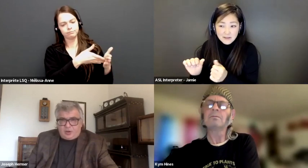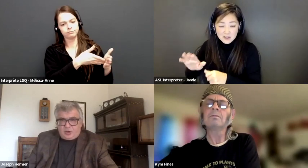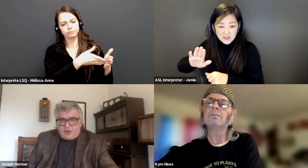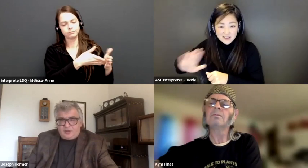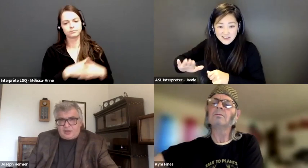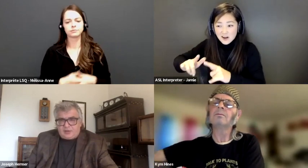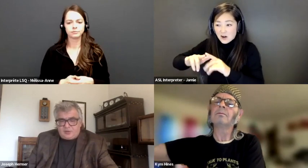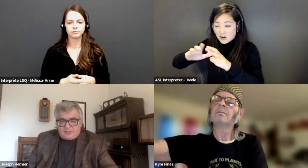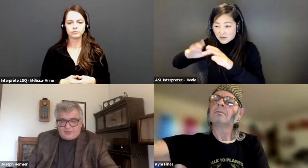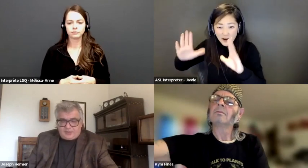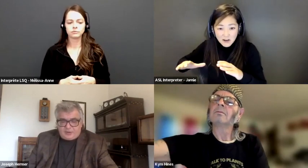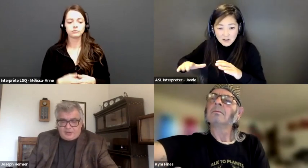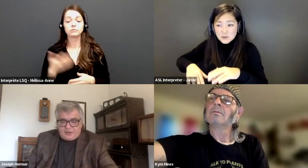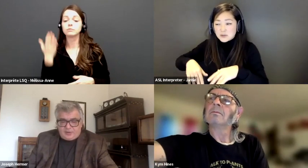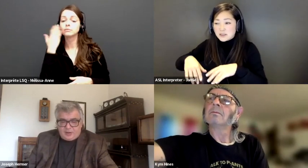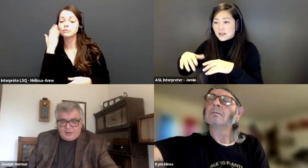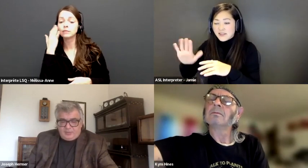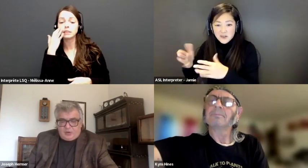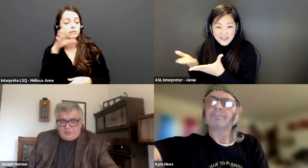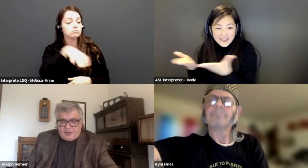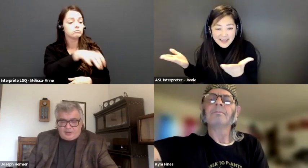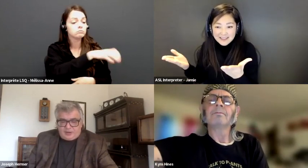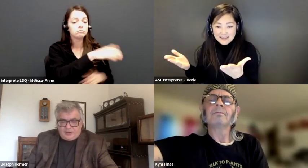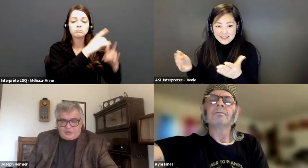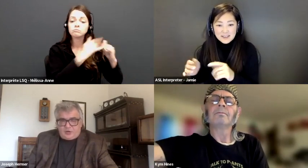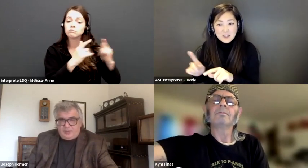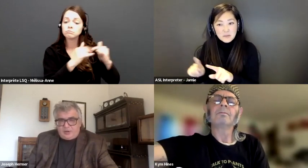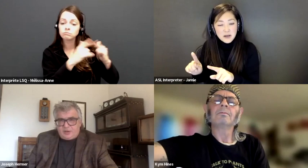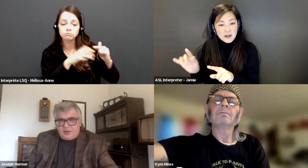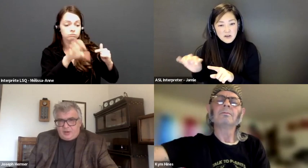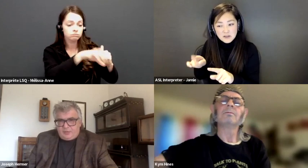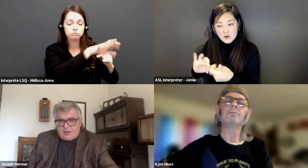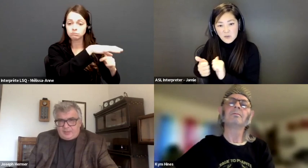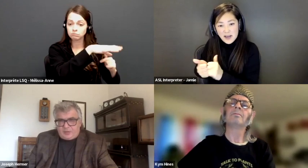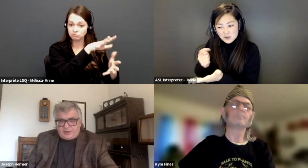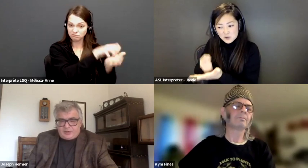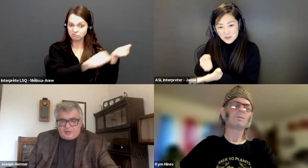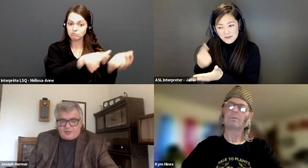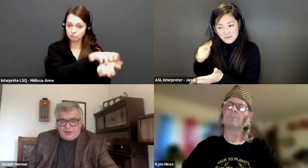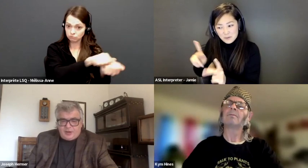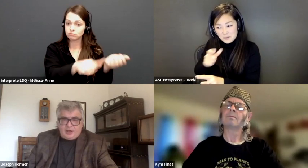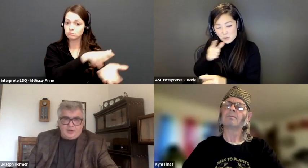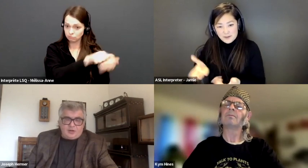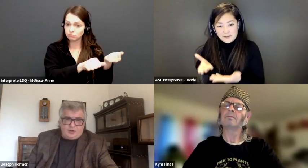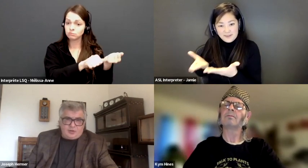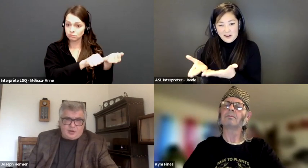and belongings last November 17th, but also by the continued treatment of encampment residents and the use of